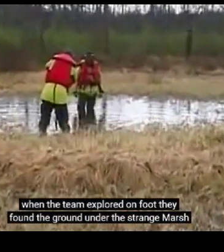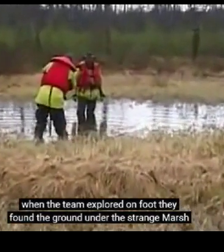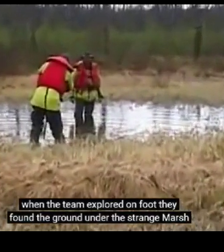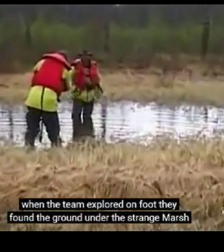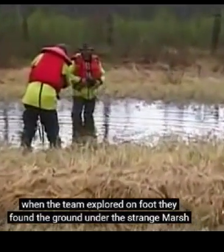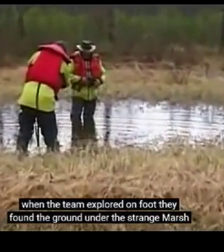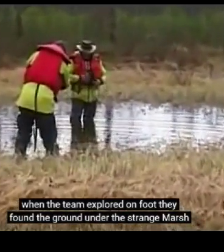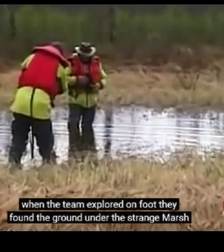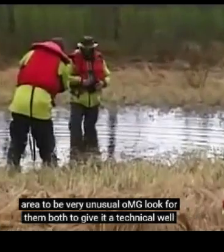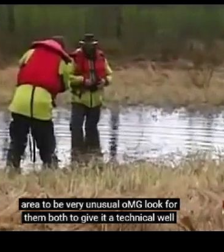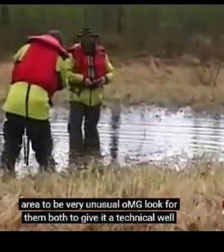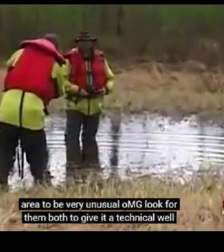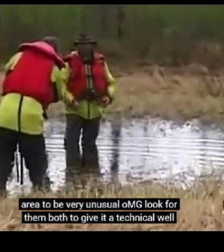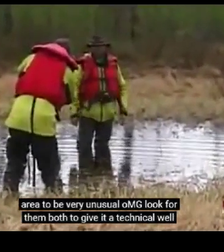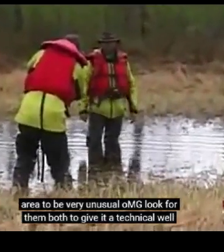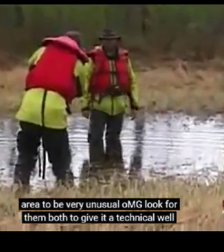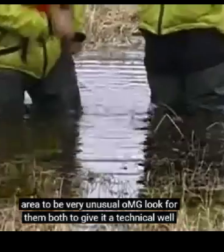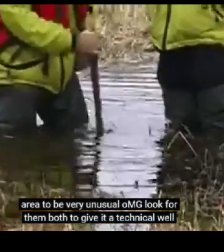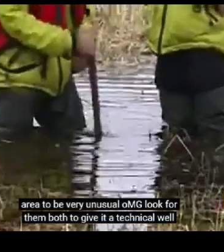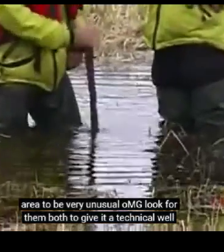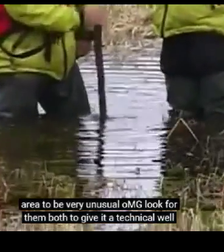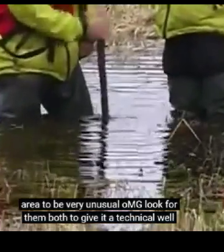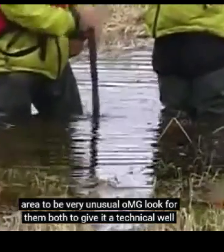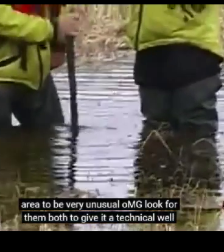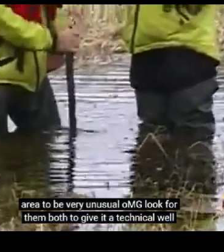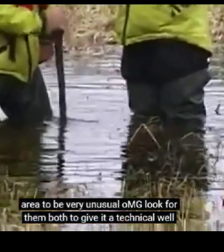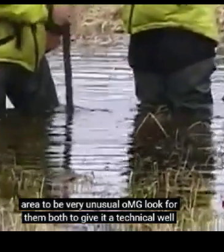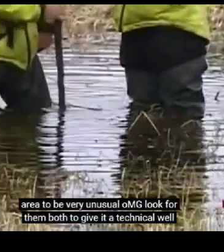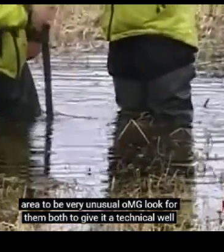Had the explorers actually found the location of the